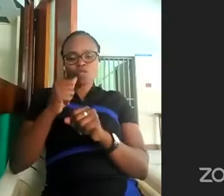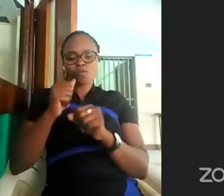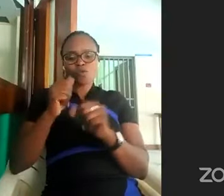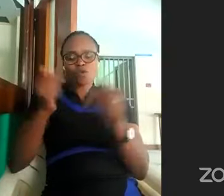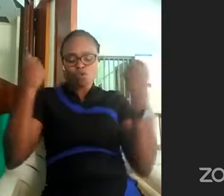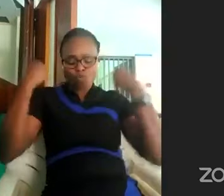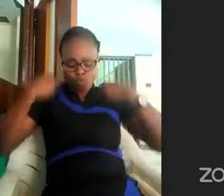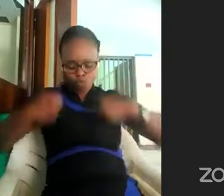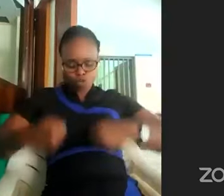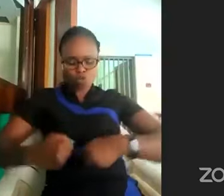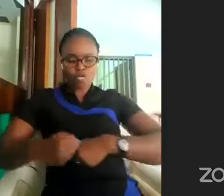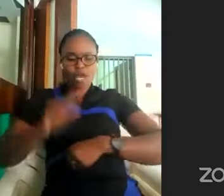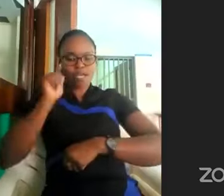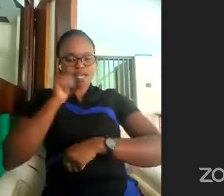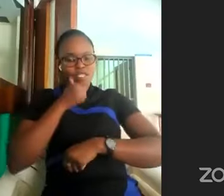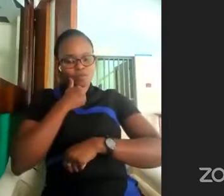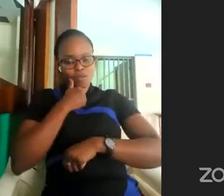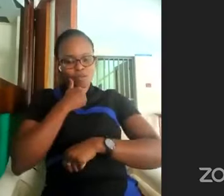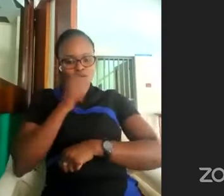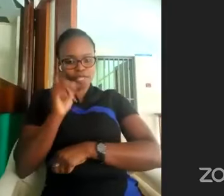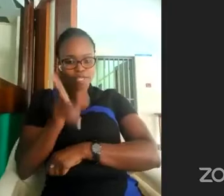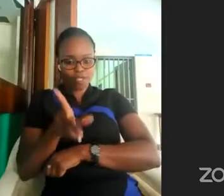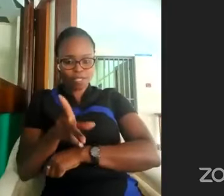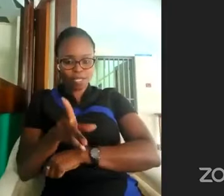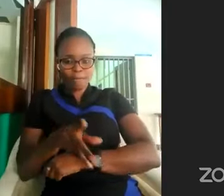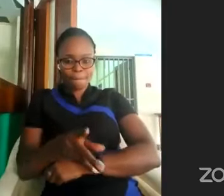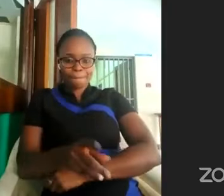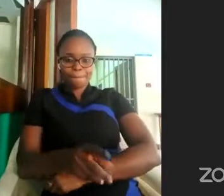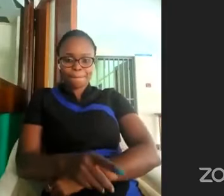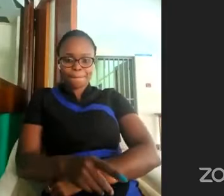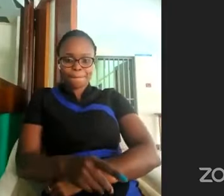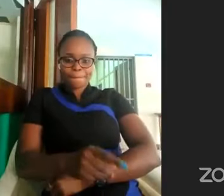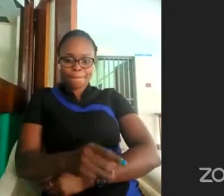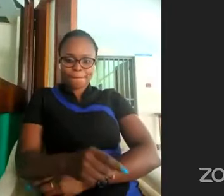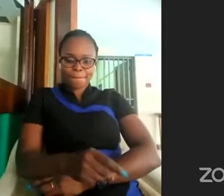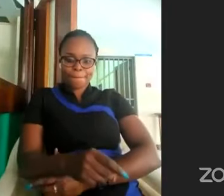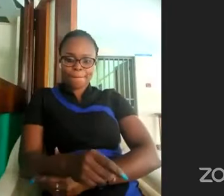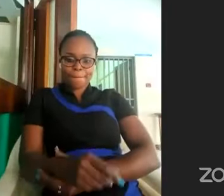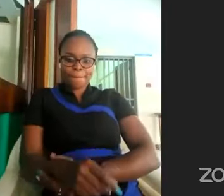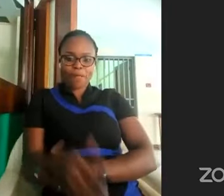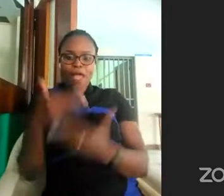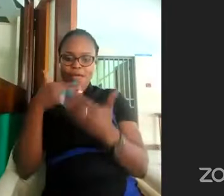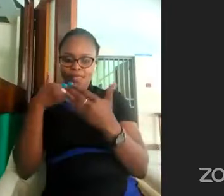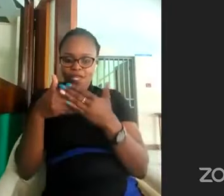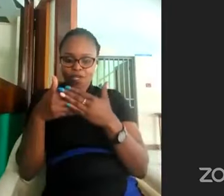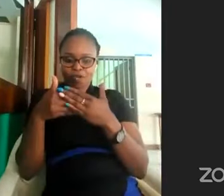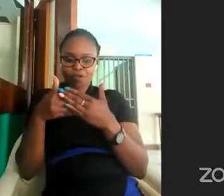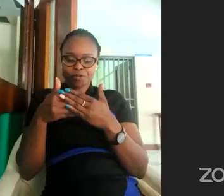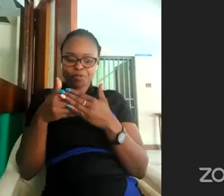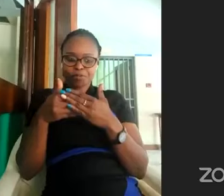Yeah. Thank you so much, Maureen. And I believe the answer is home. So